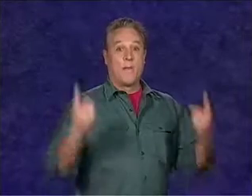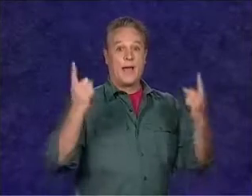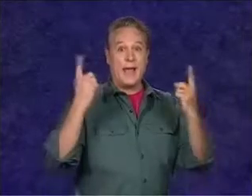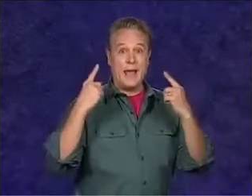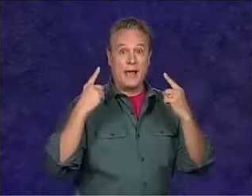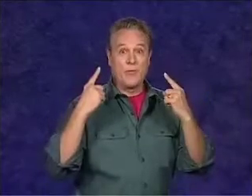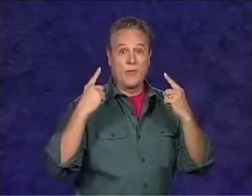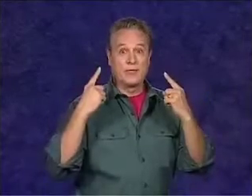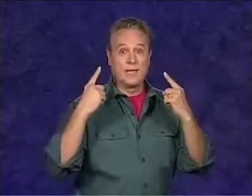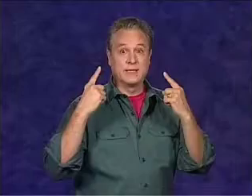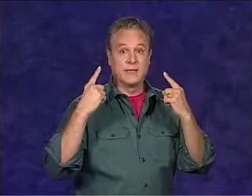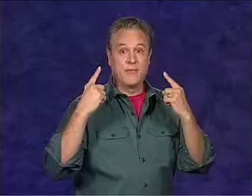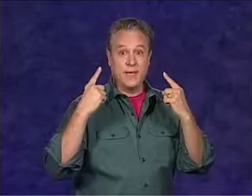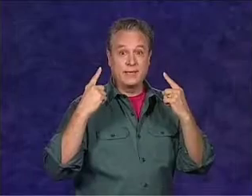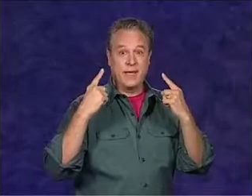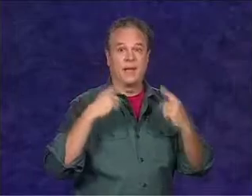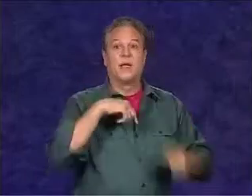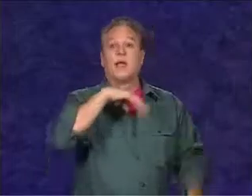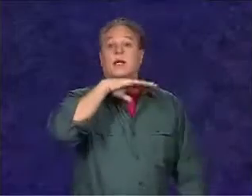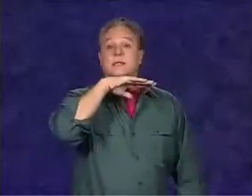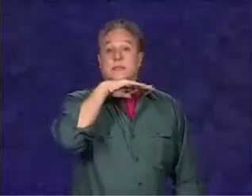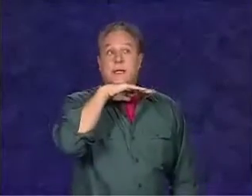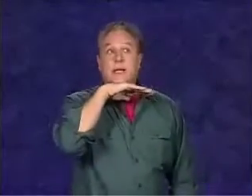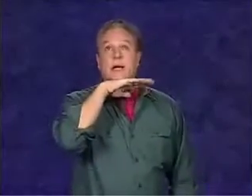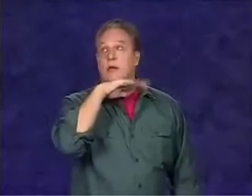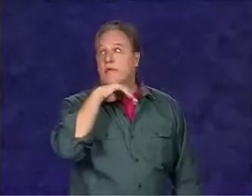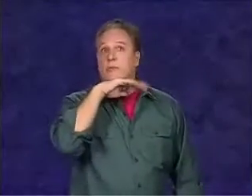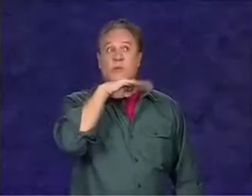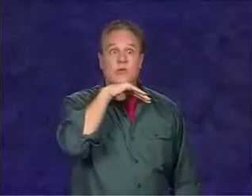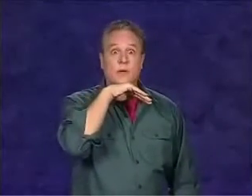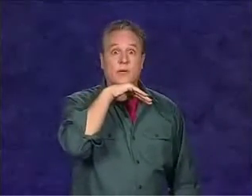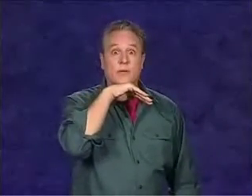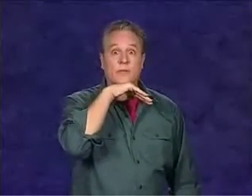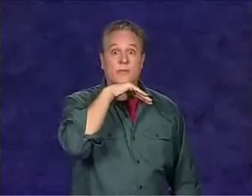My head represents the pig's head sticking out of a pool of mud.